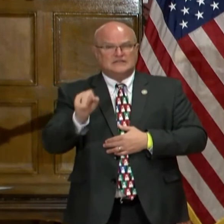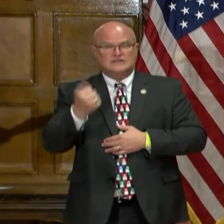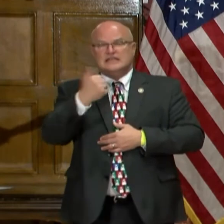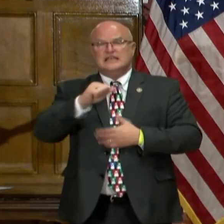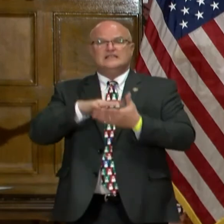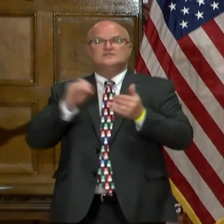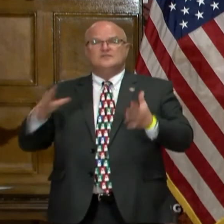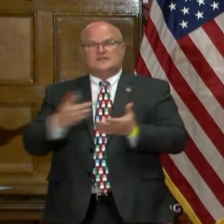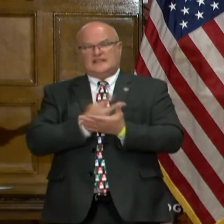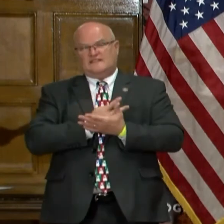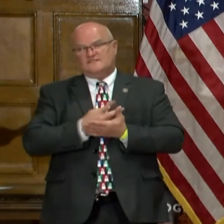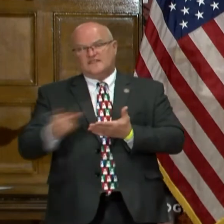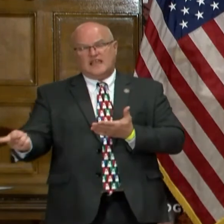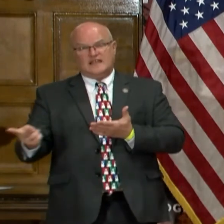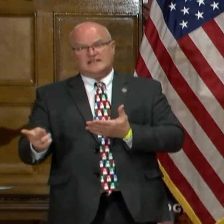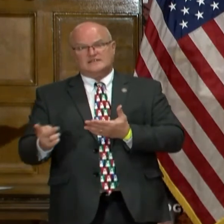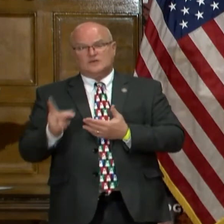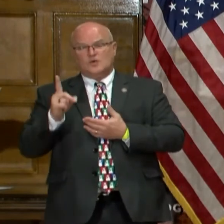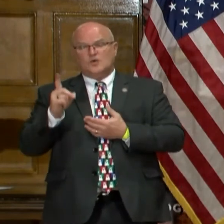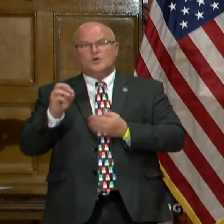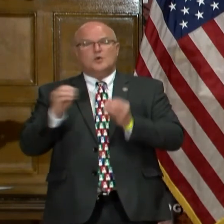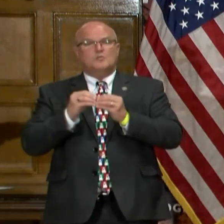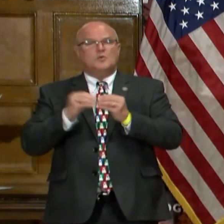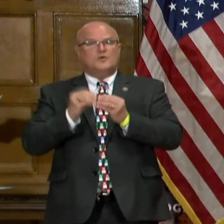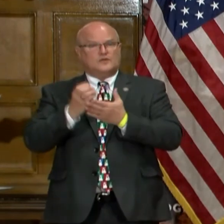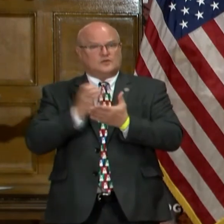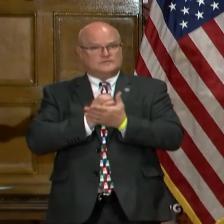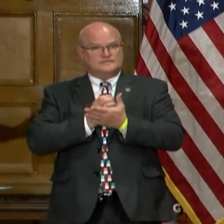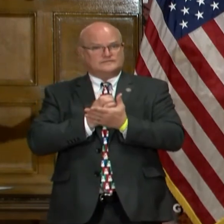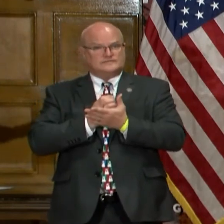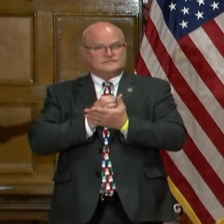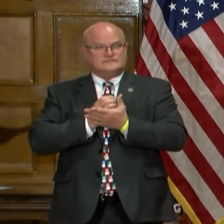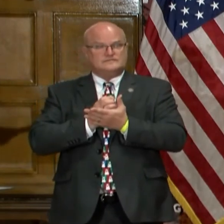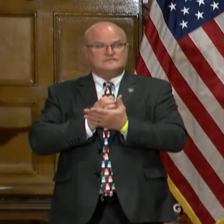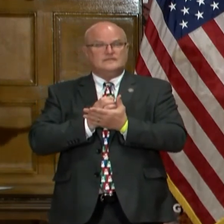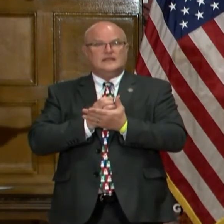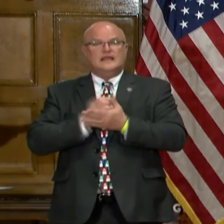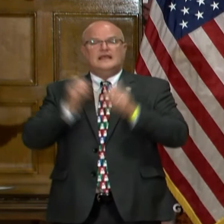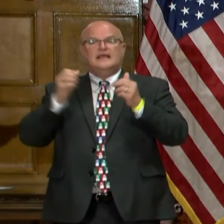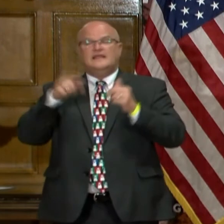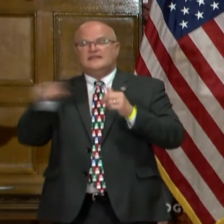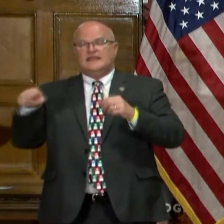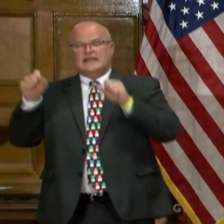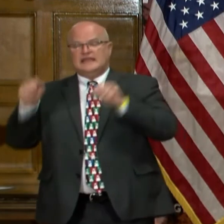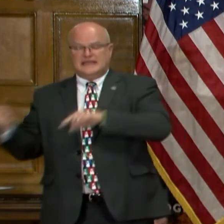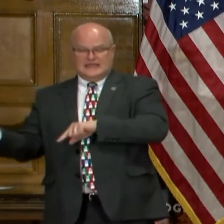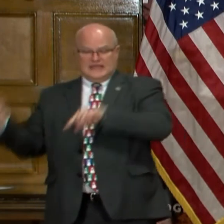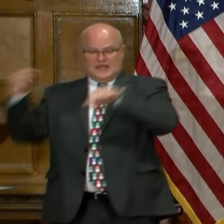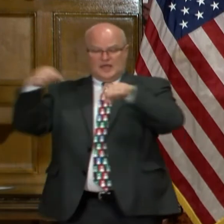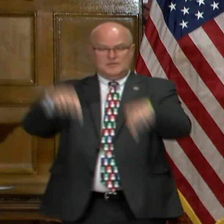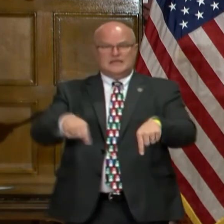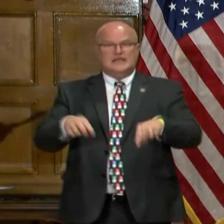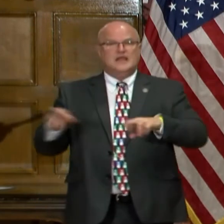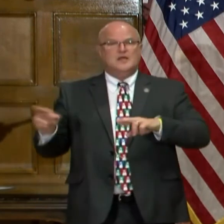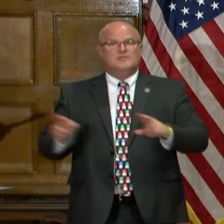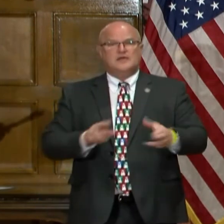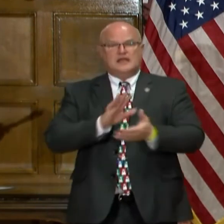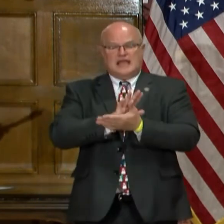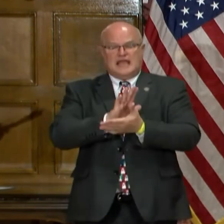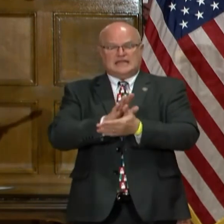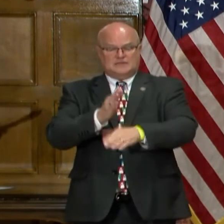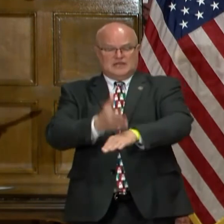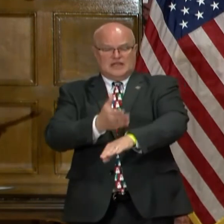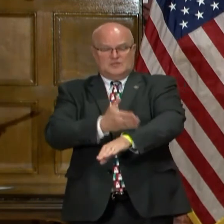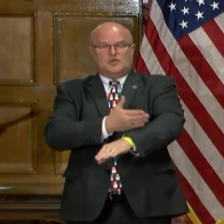student that is failing in one or more of their courses, to be able to come in and prepare an academic